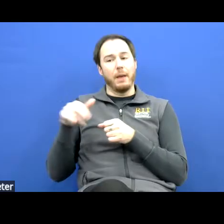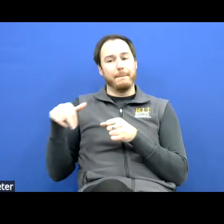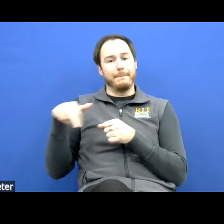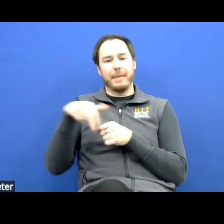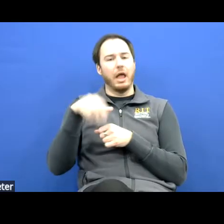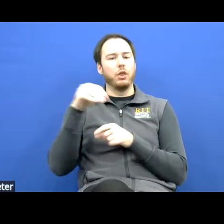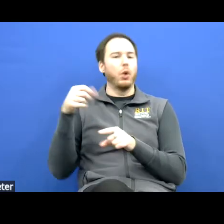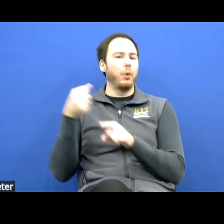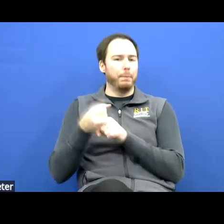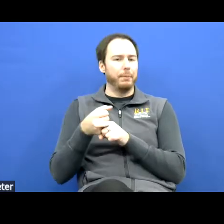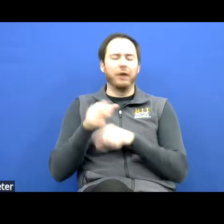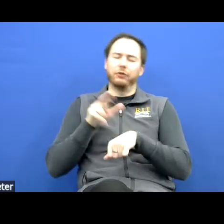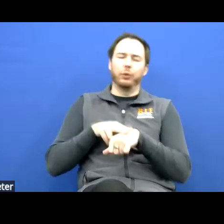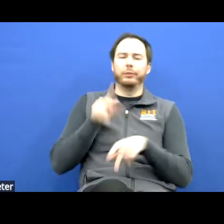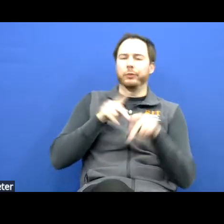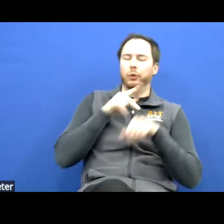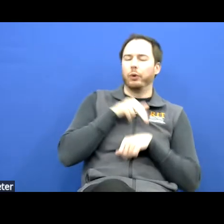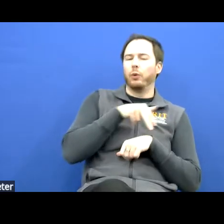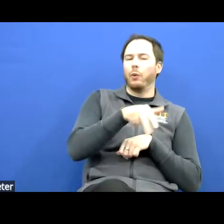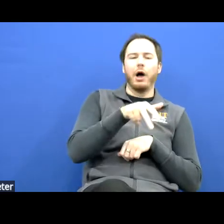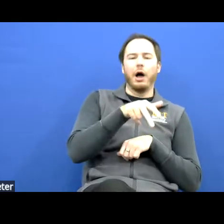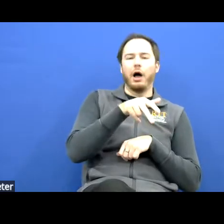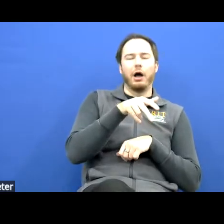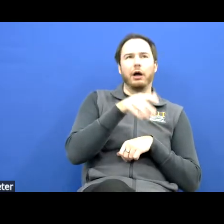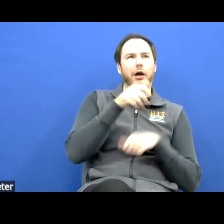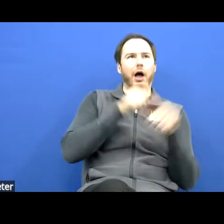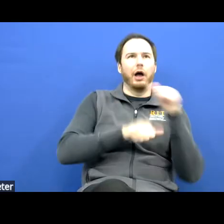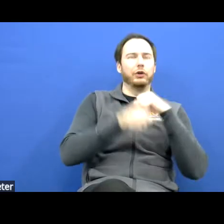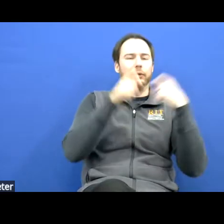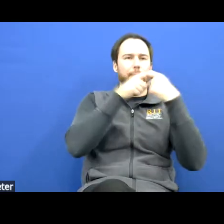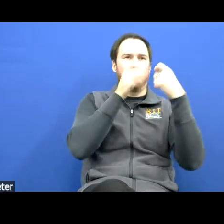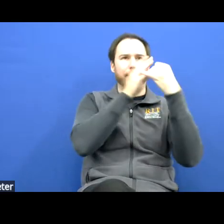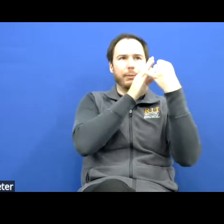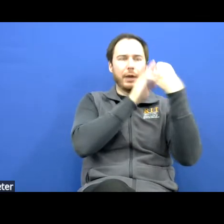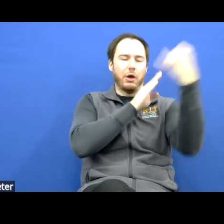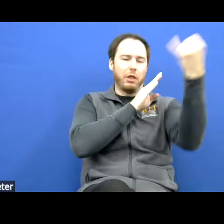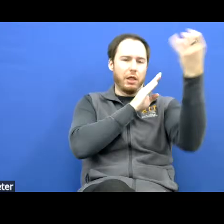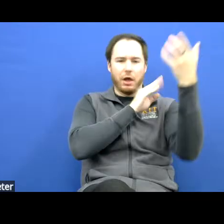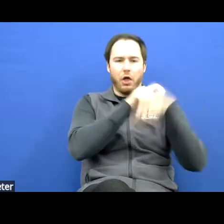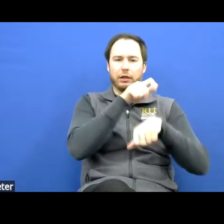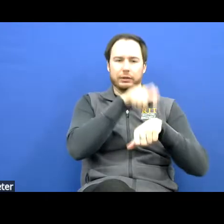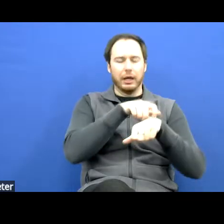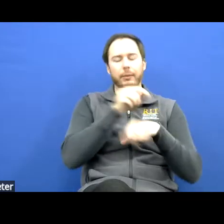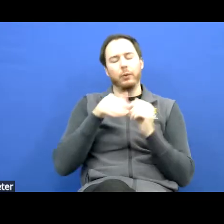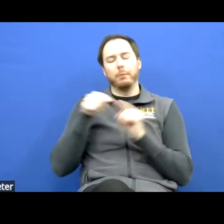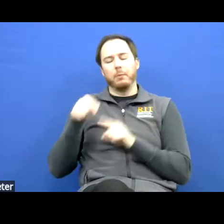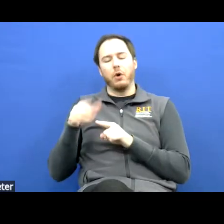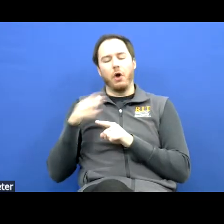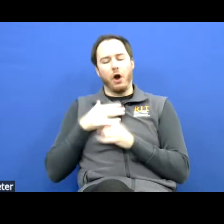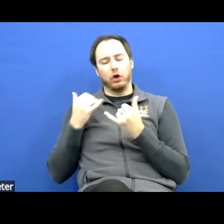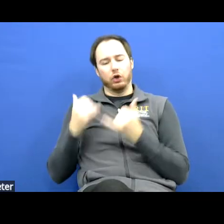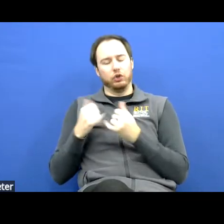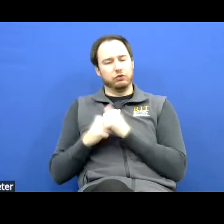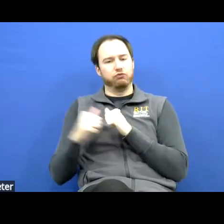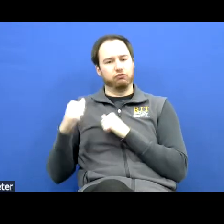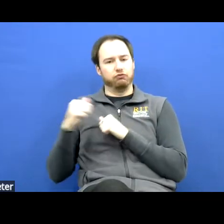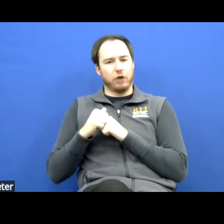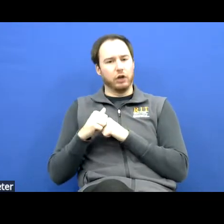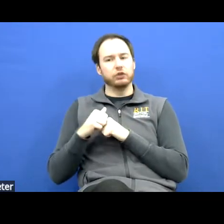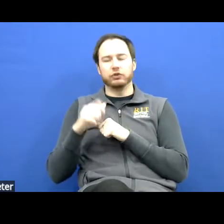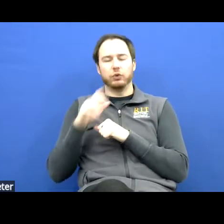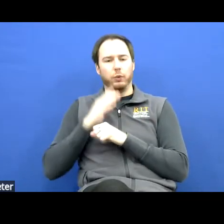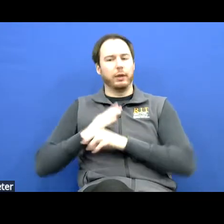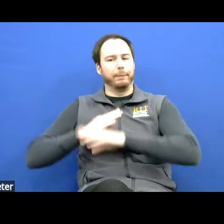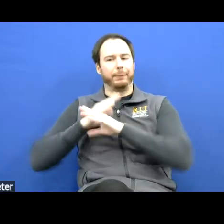obviously, people walk on the sidewalk under power lines, crossroads under power lines all the time. The point is, none of the structures impede